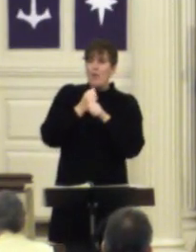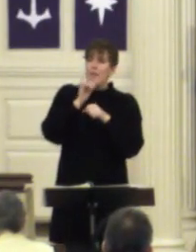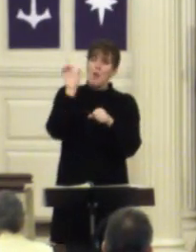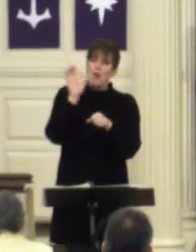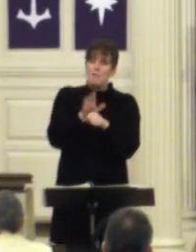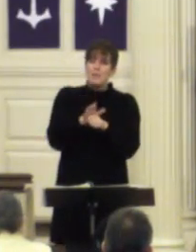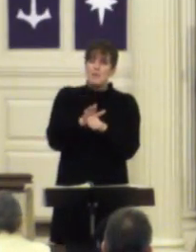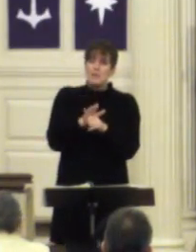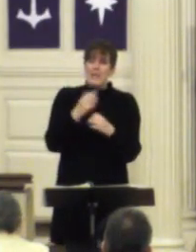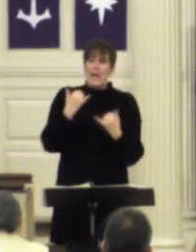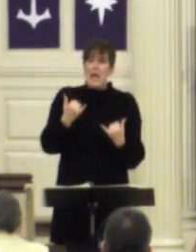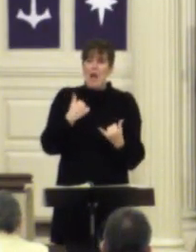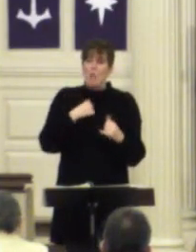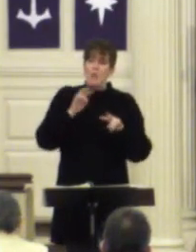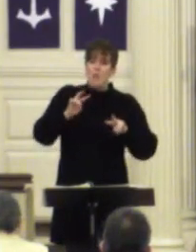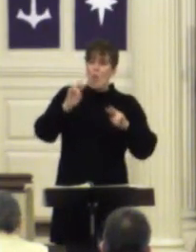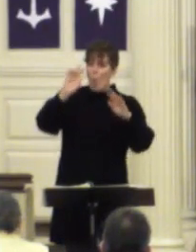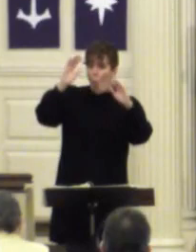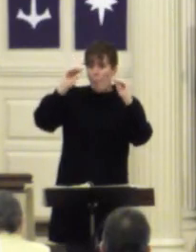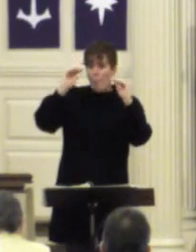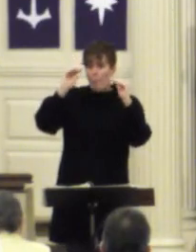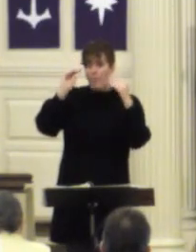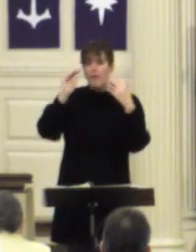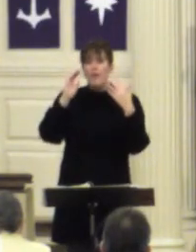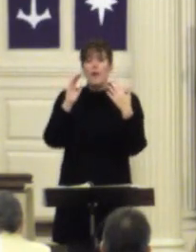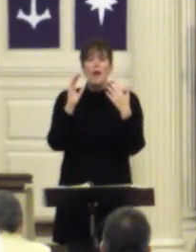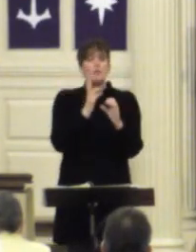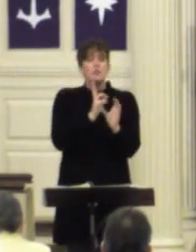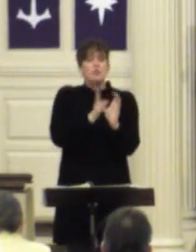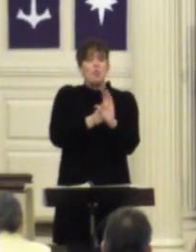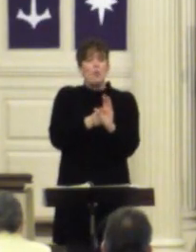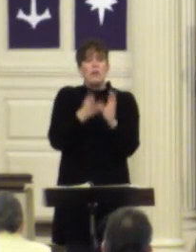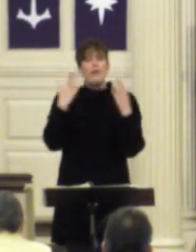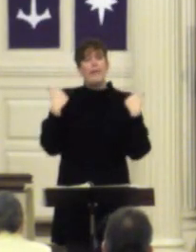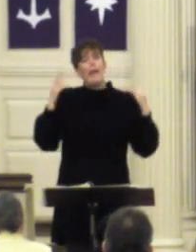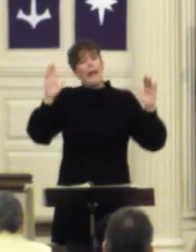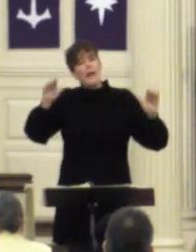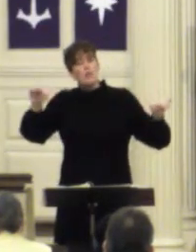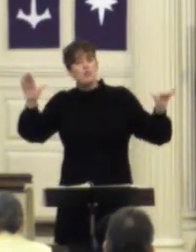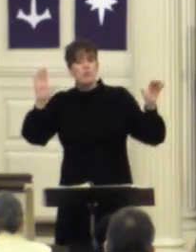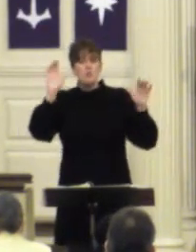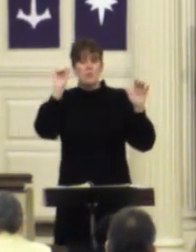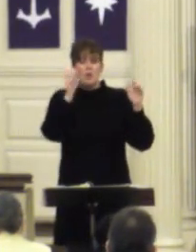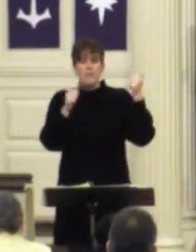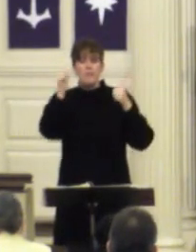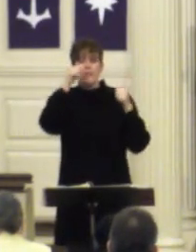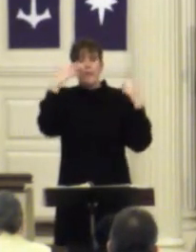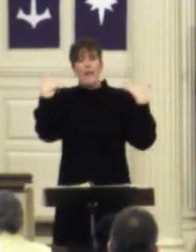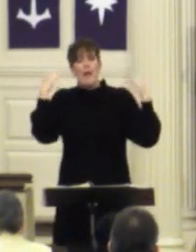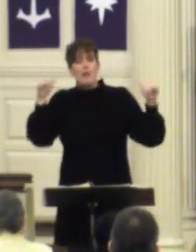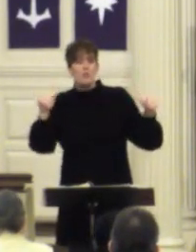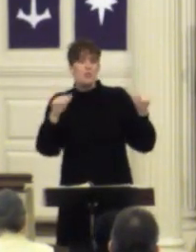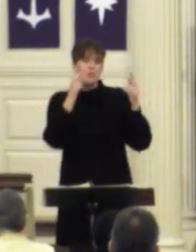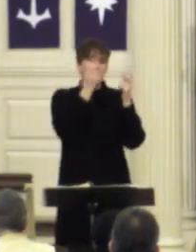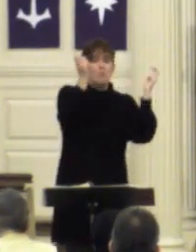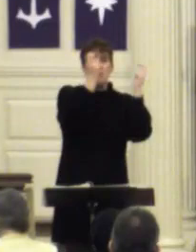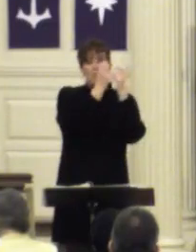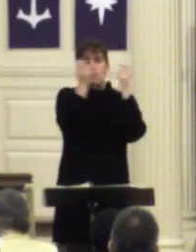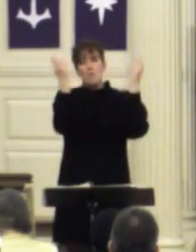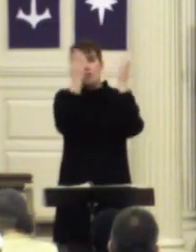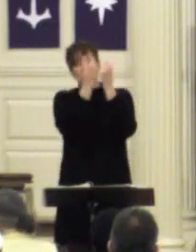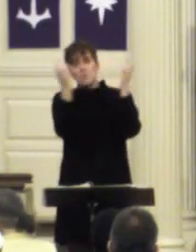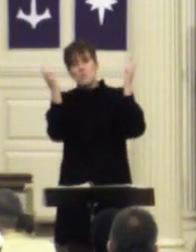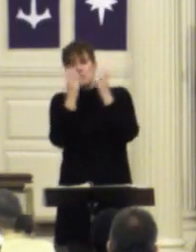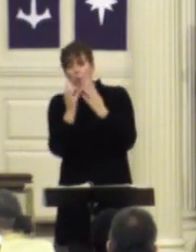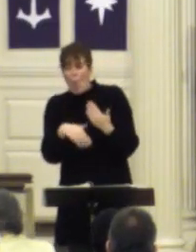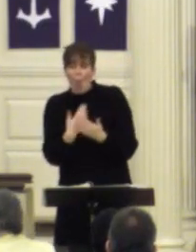we dare to hope. And so with angels, and archangels, with thrones and dominions, with all the